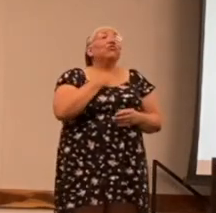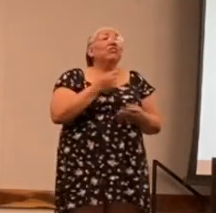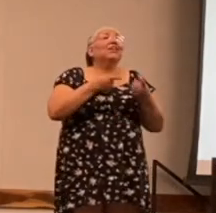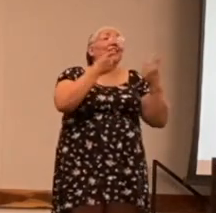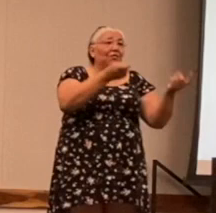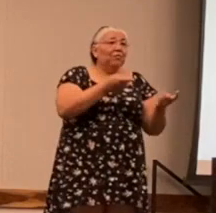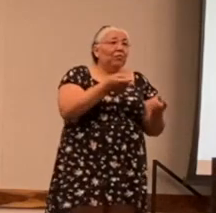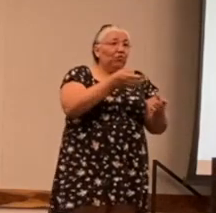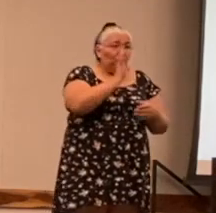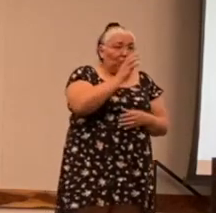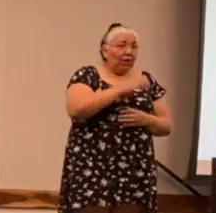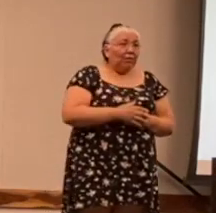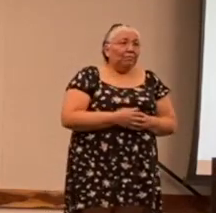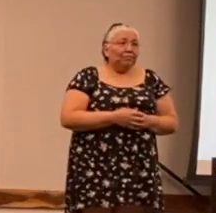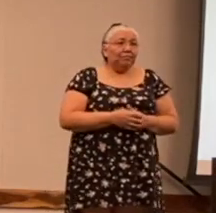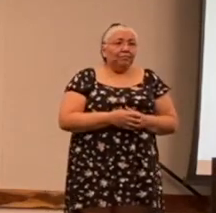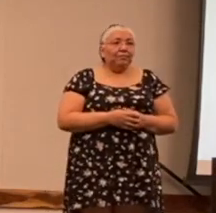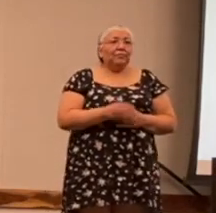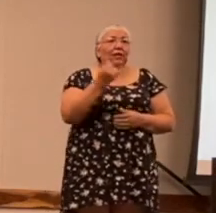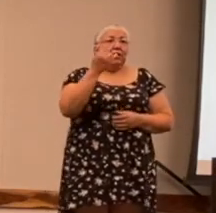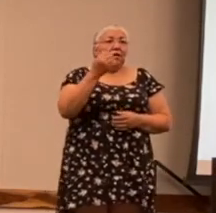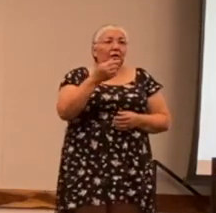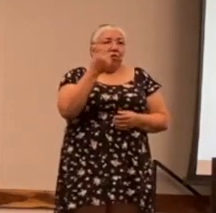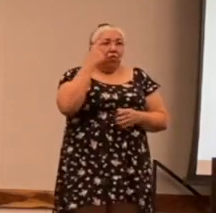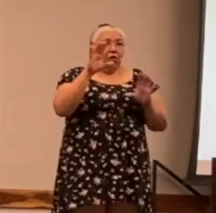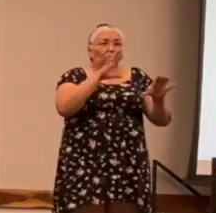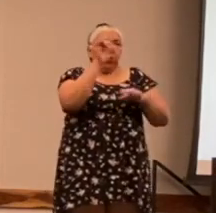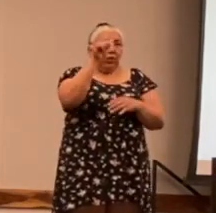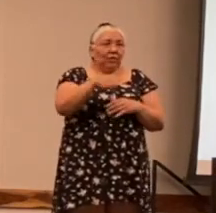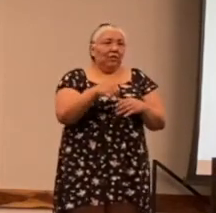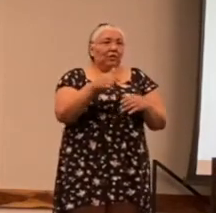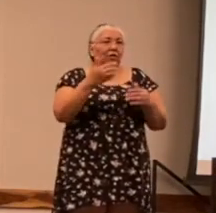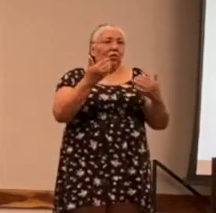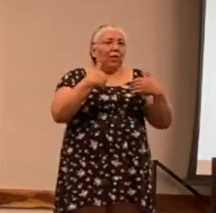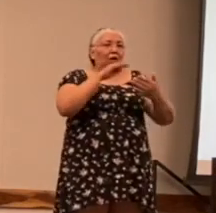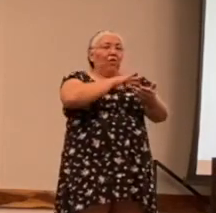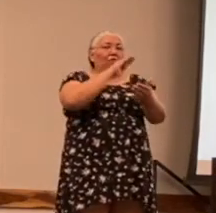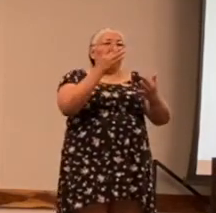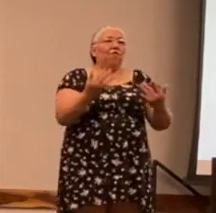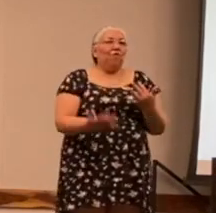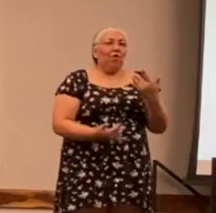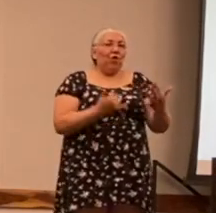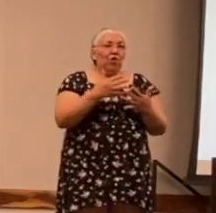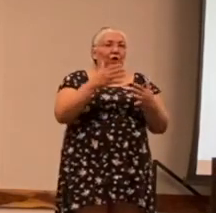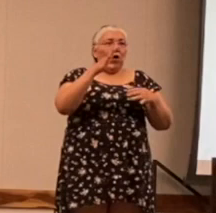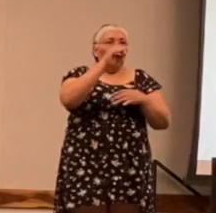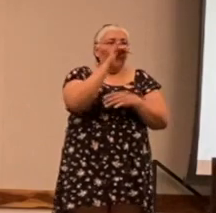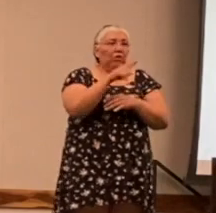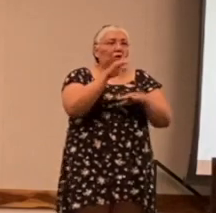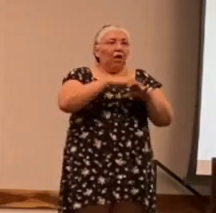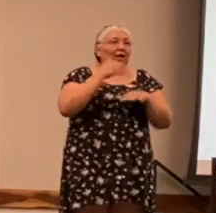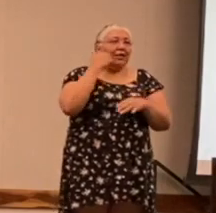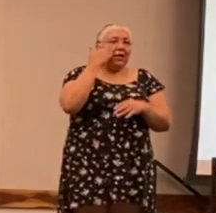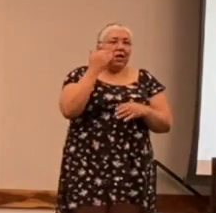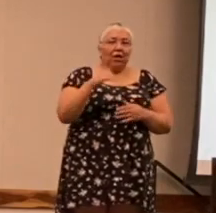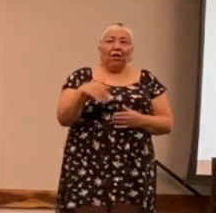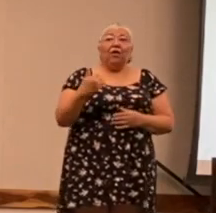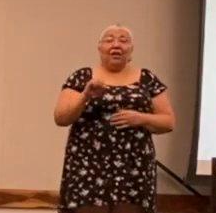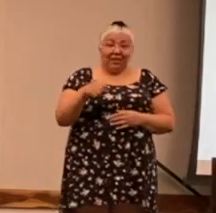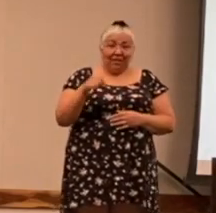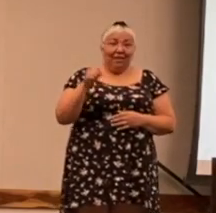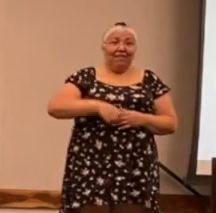drink. Say, give him something to drink. Give him something to drink. For in doing so, you will be heaping fiery coals on his head. And I was like,